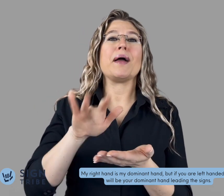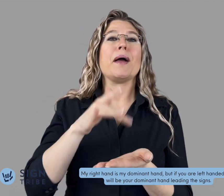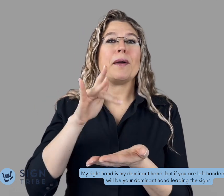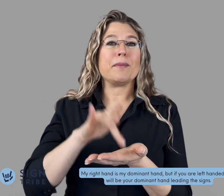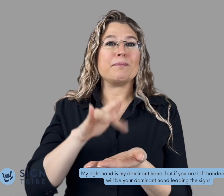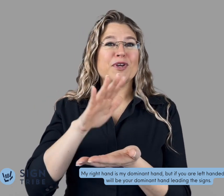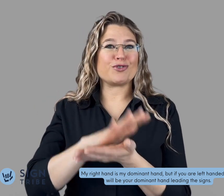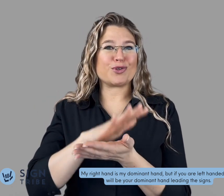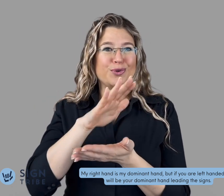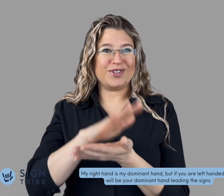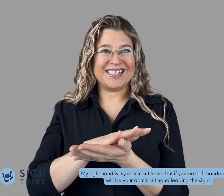Middle school.